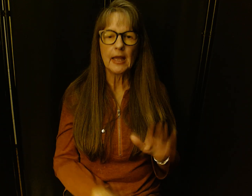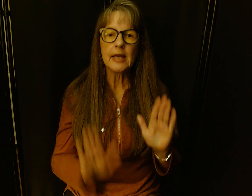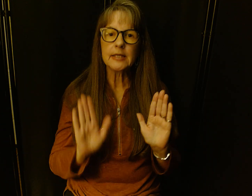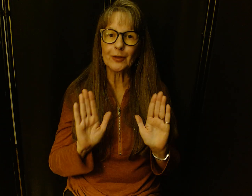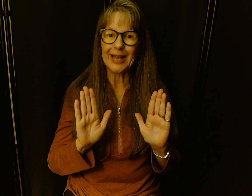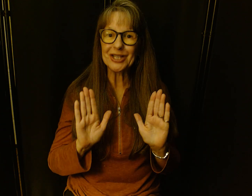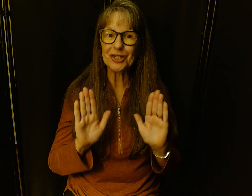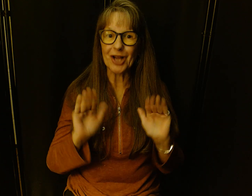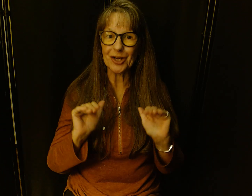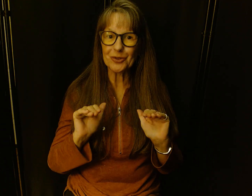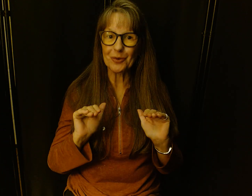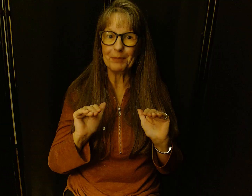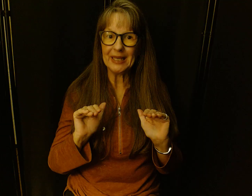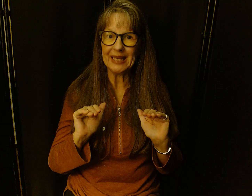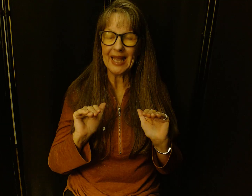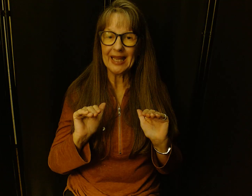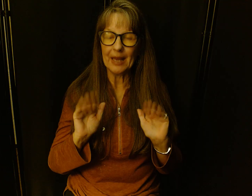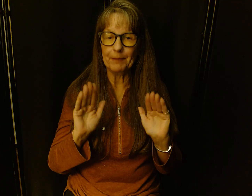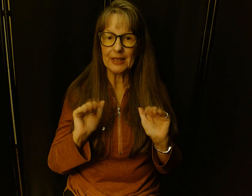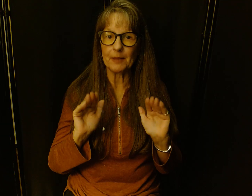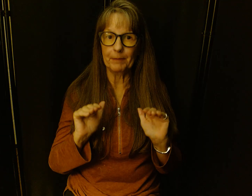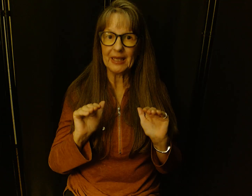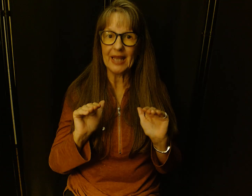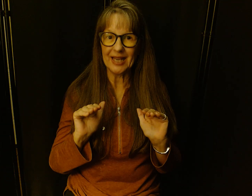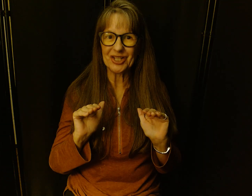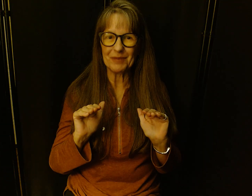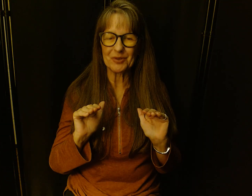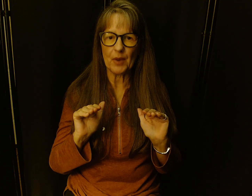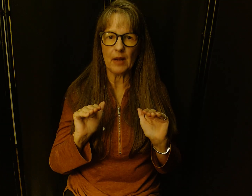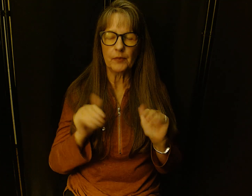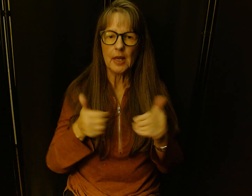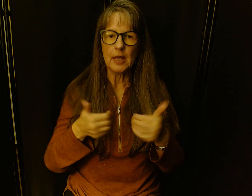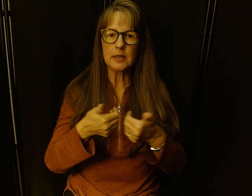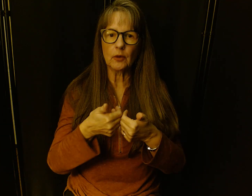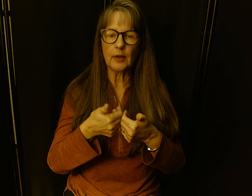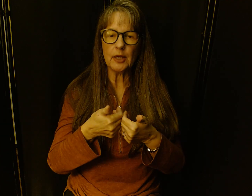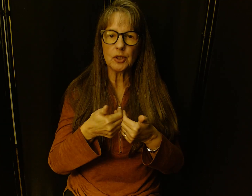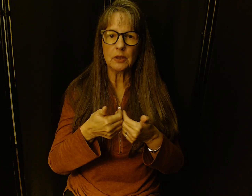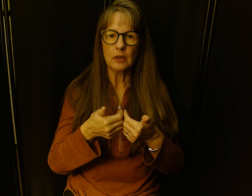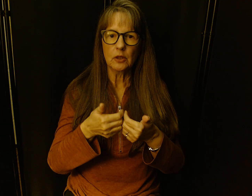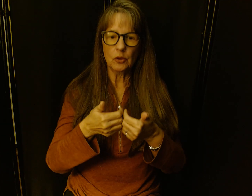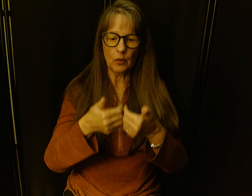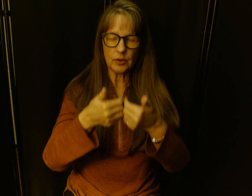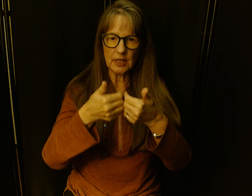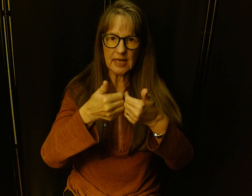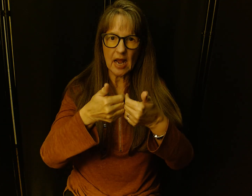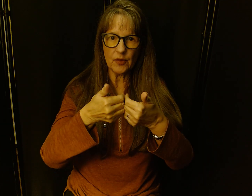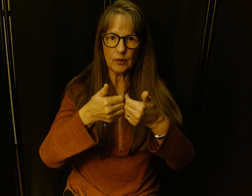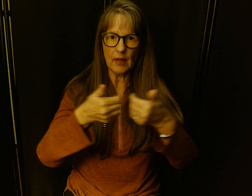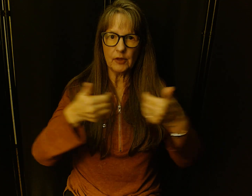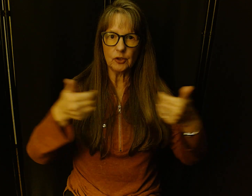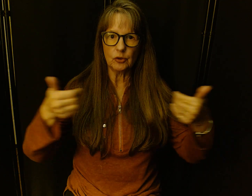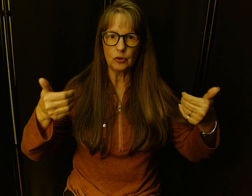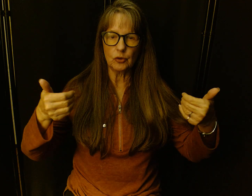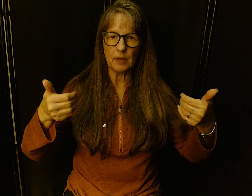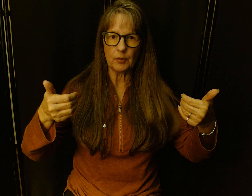Segregation is also a bent B hand shape as well. Segregation, you are together and then you separate.